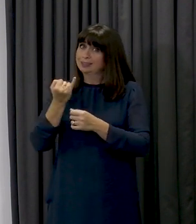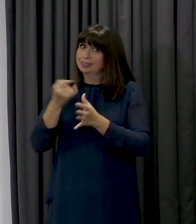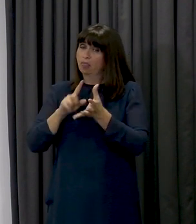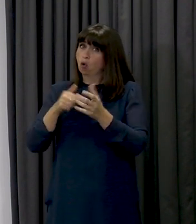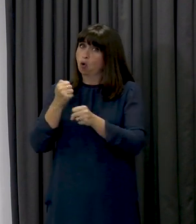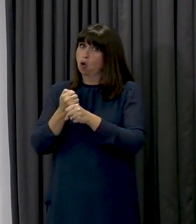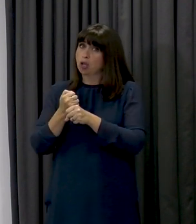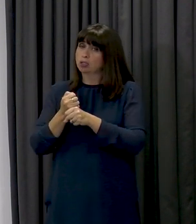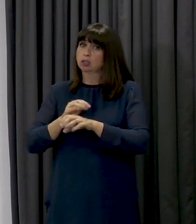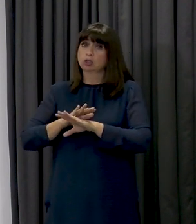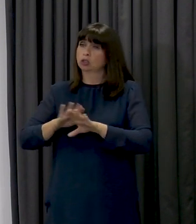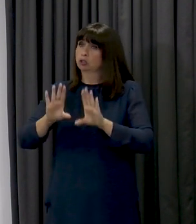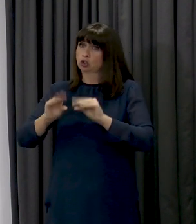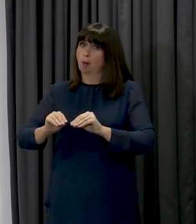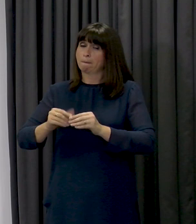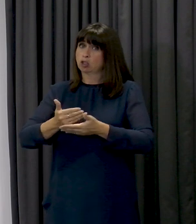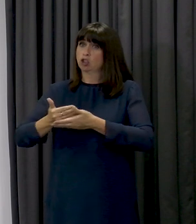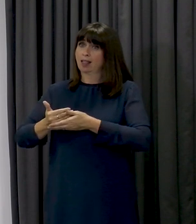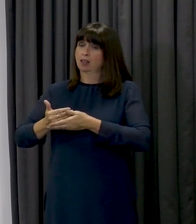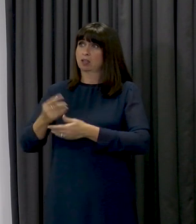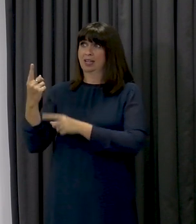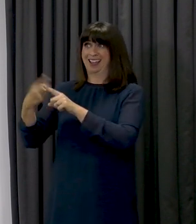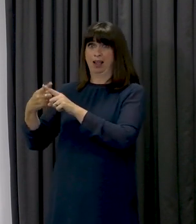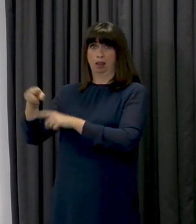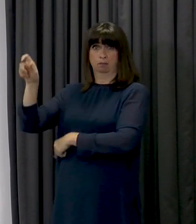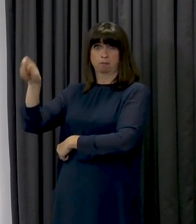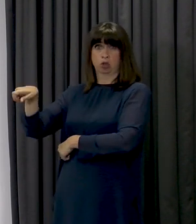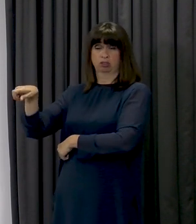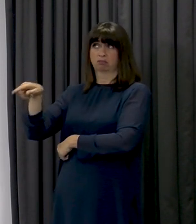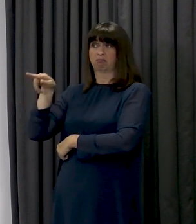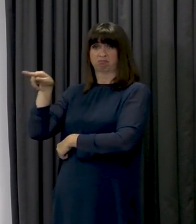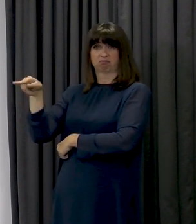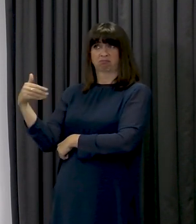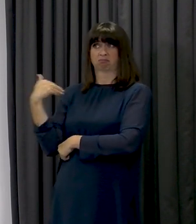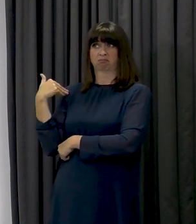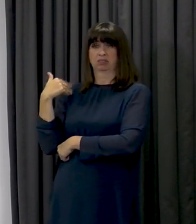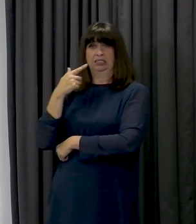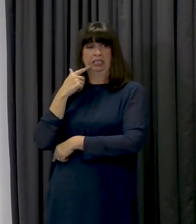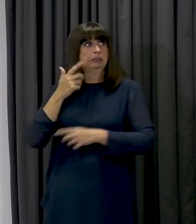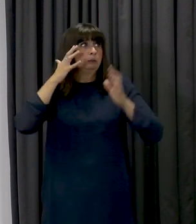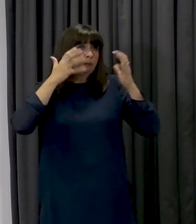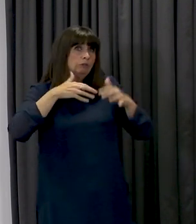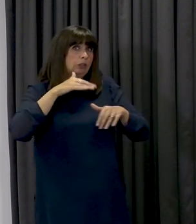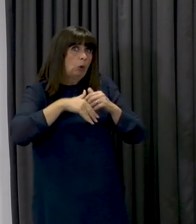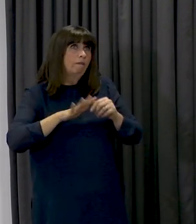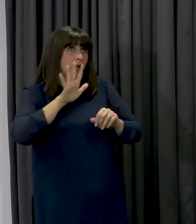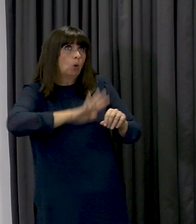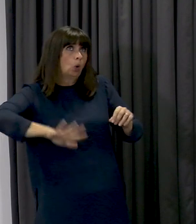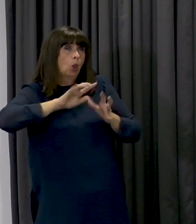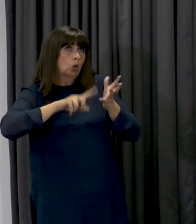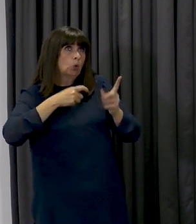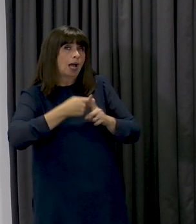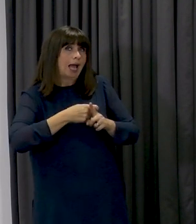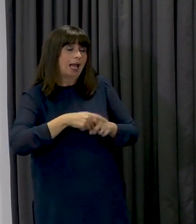August. One of our English viewers has expressed a sentiment that across all four home nations, including Wales, of what it